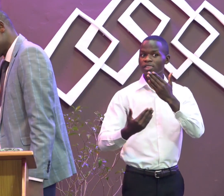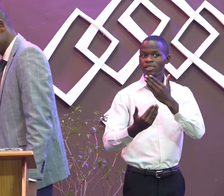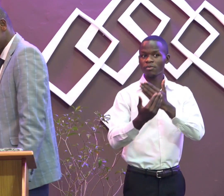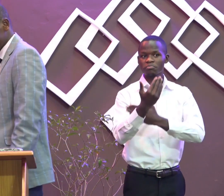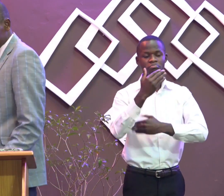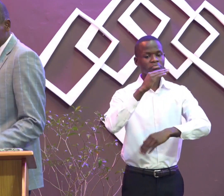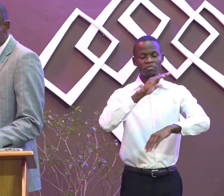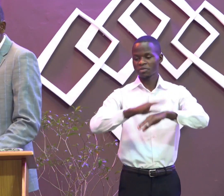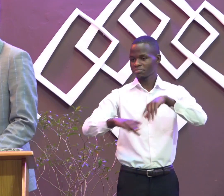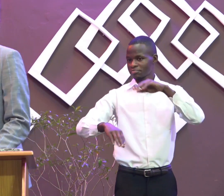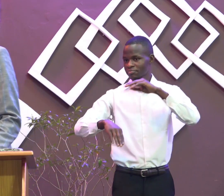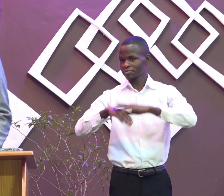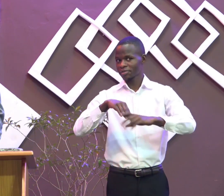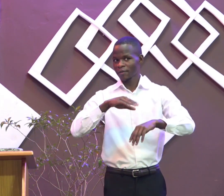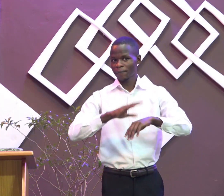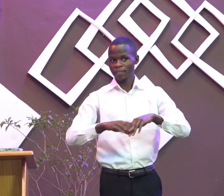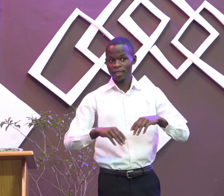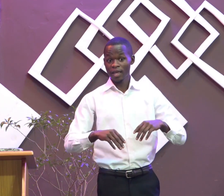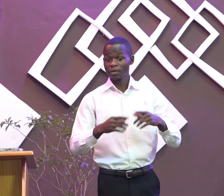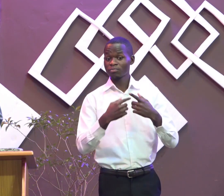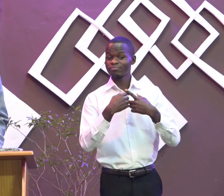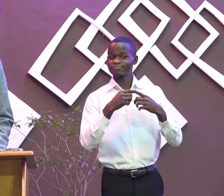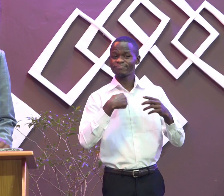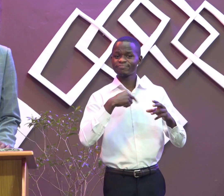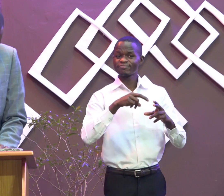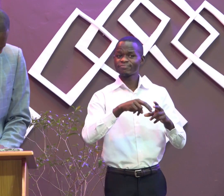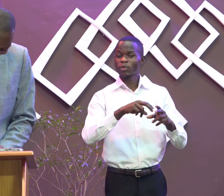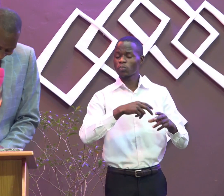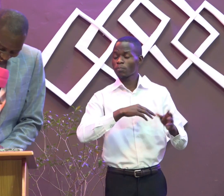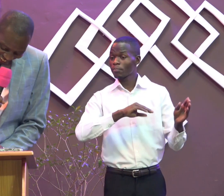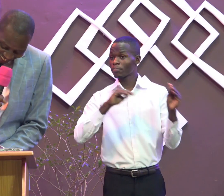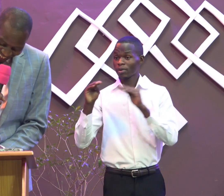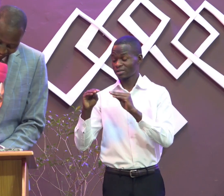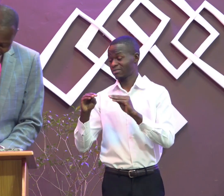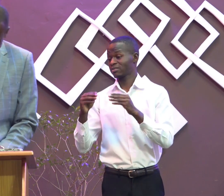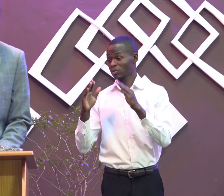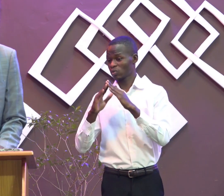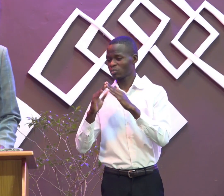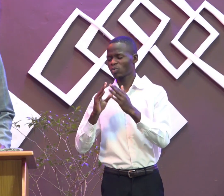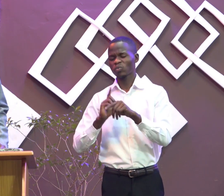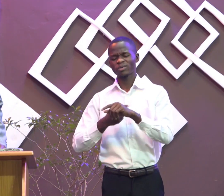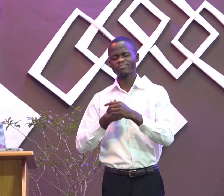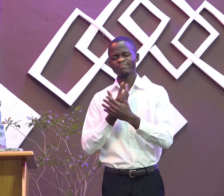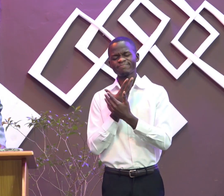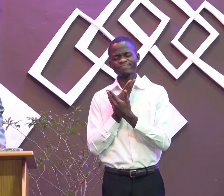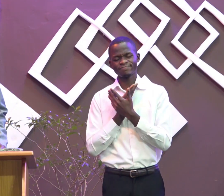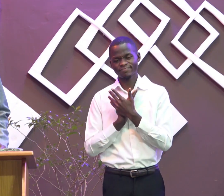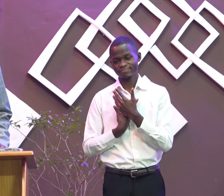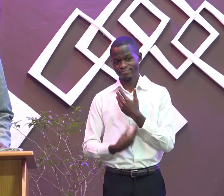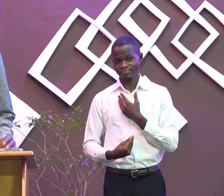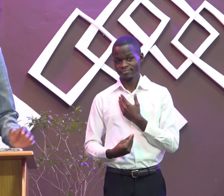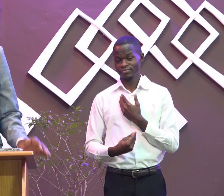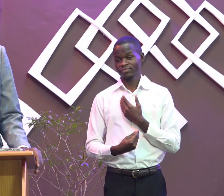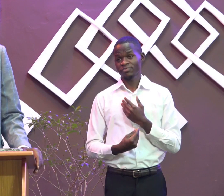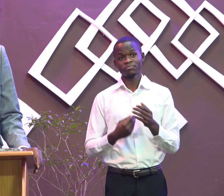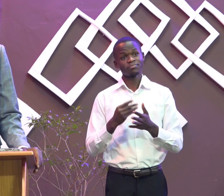me up to morning. Navaho mpulira mpeddemu amaanyi. I left that place very discouraged.